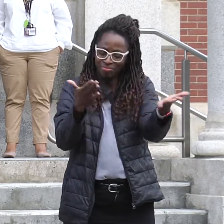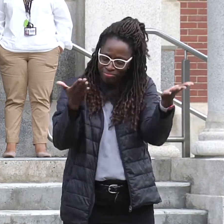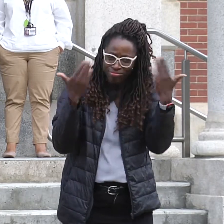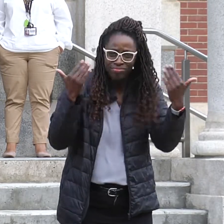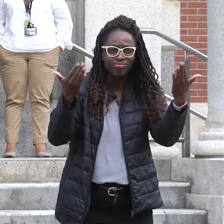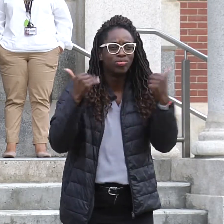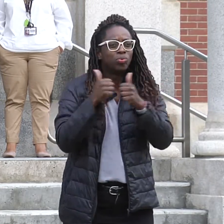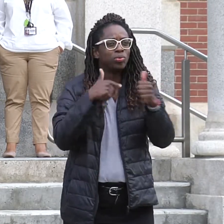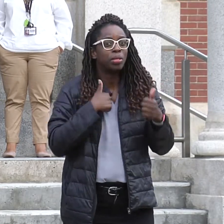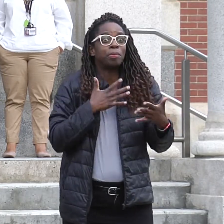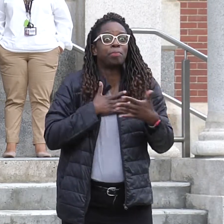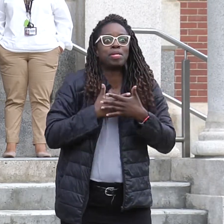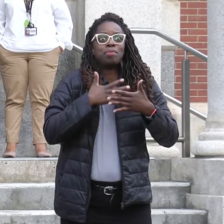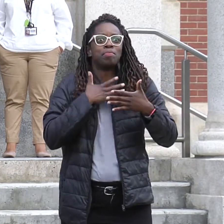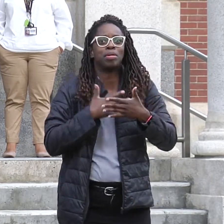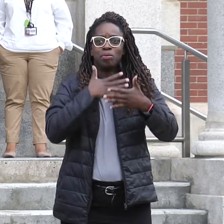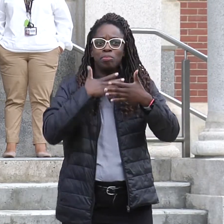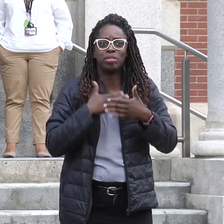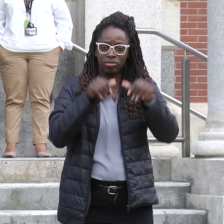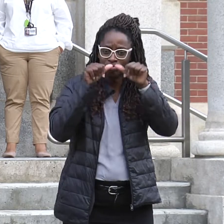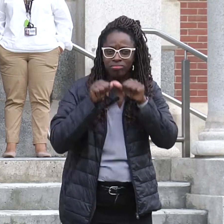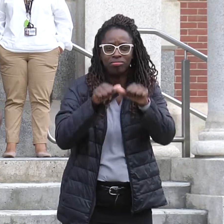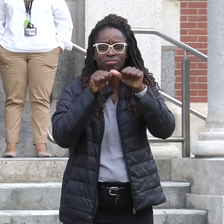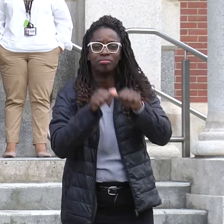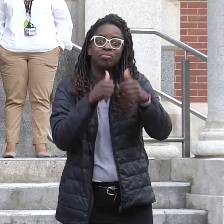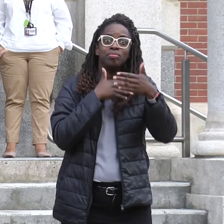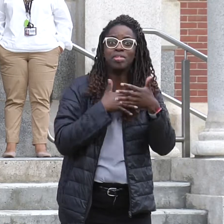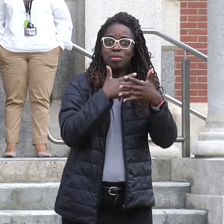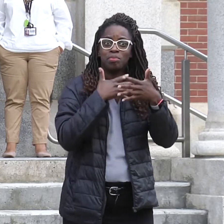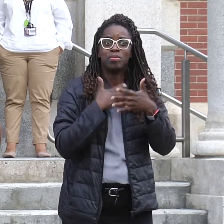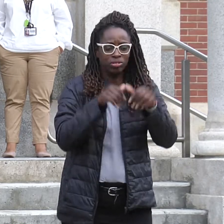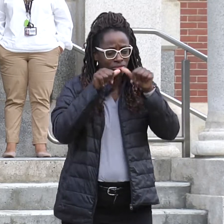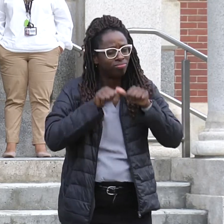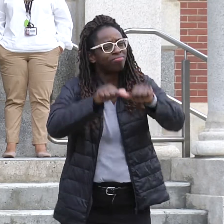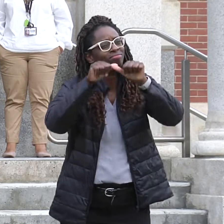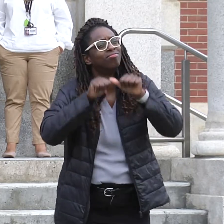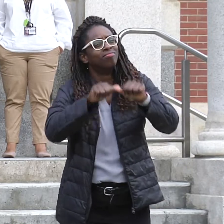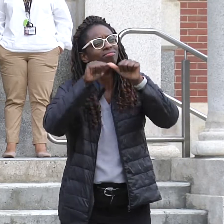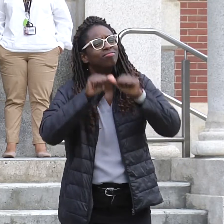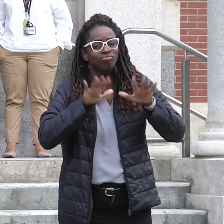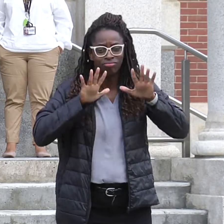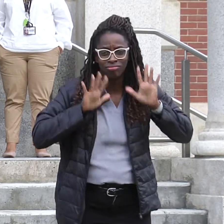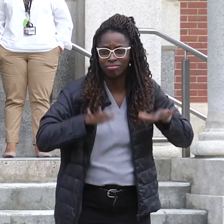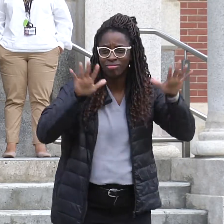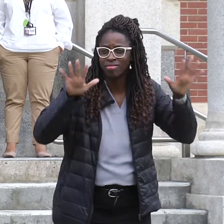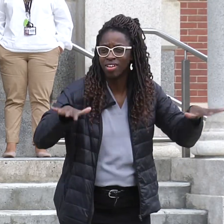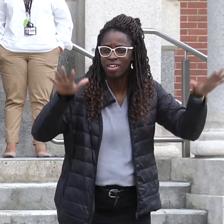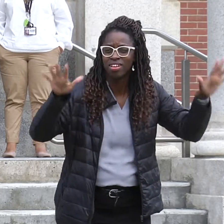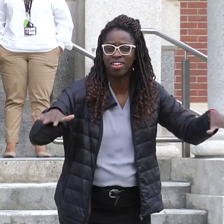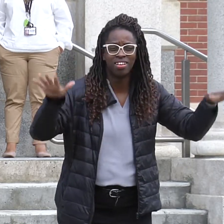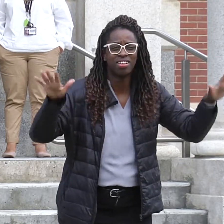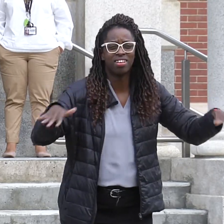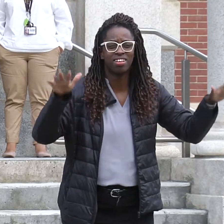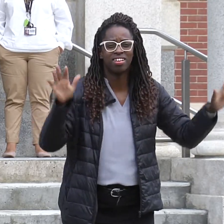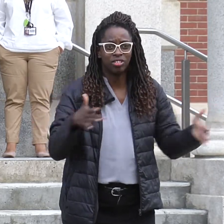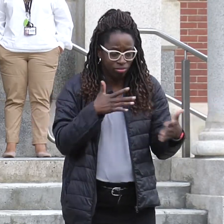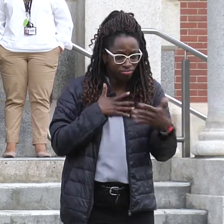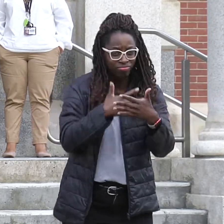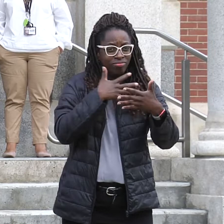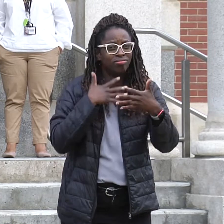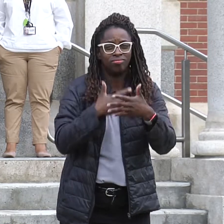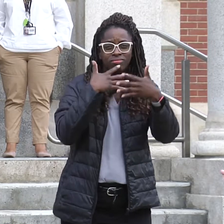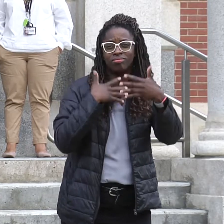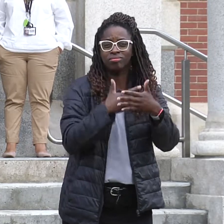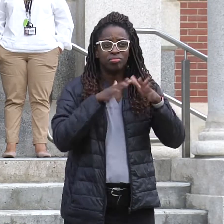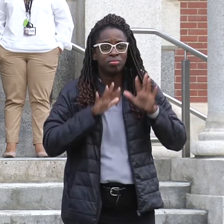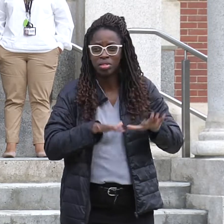on, and it beats. Come on, and it beats on, and it beats louder, and it beats on, and it beats. And it